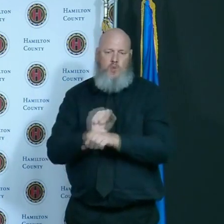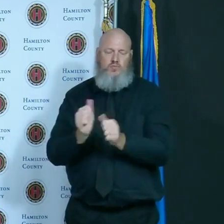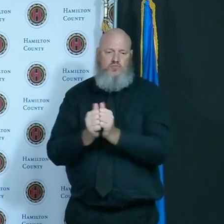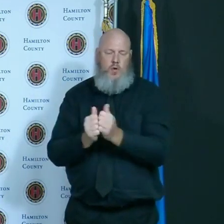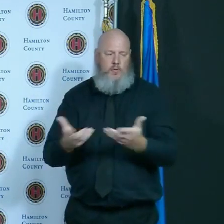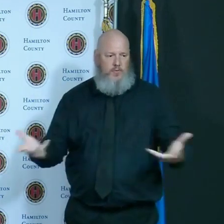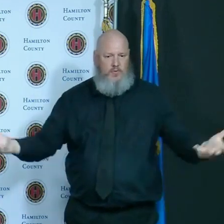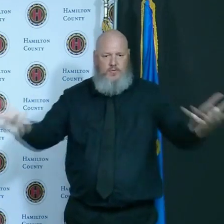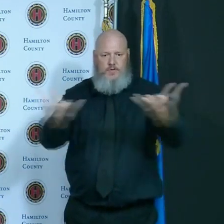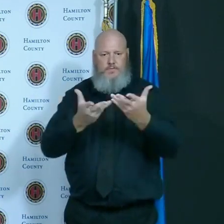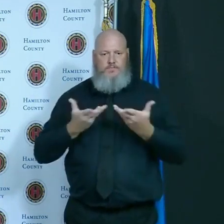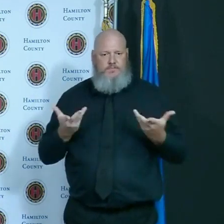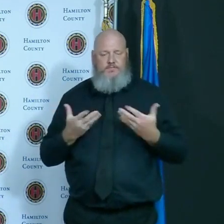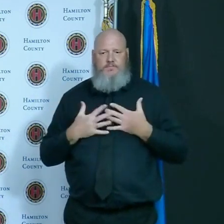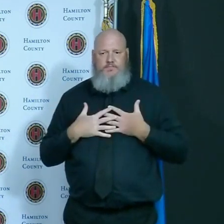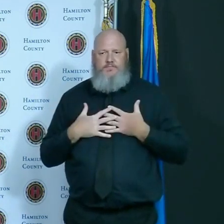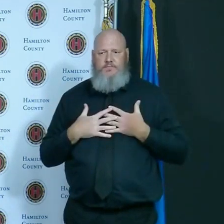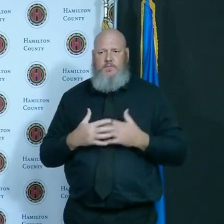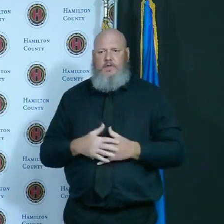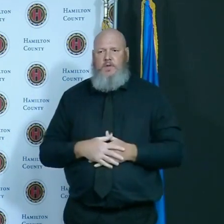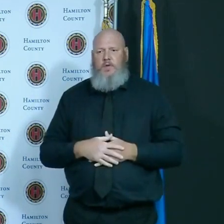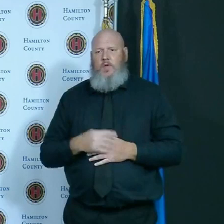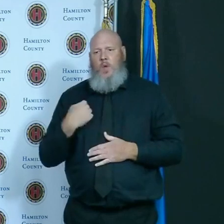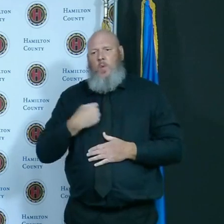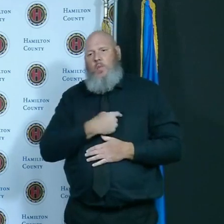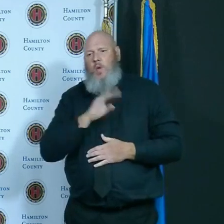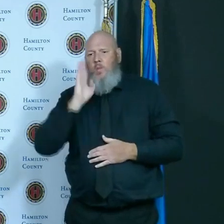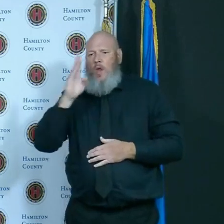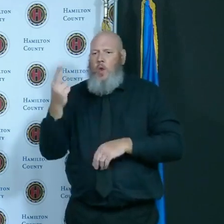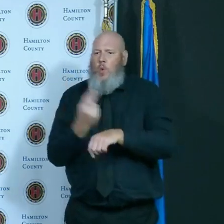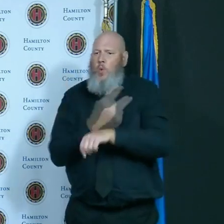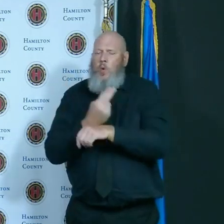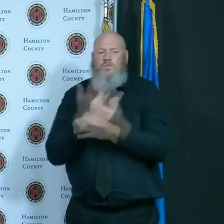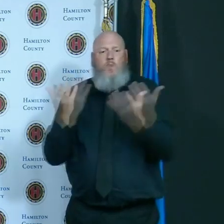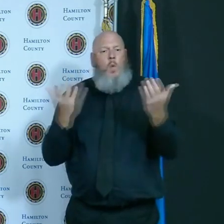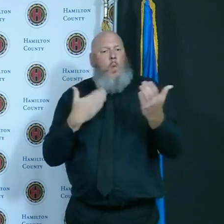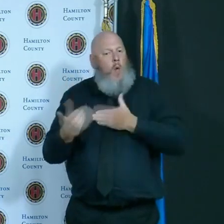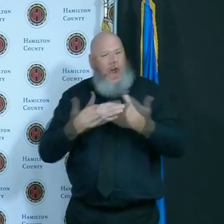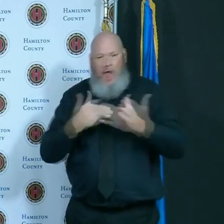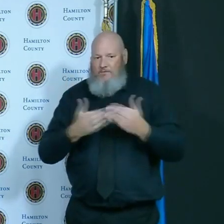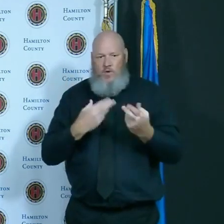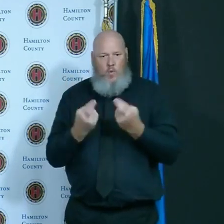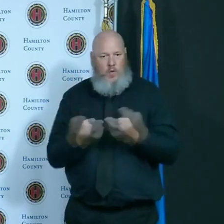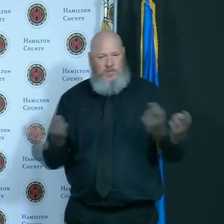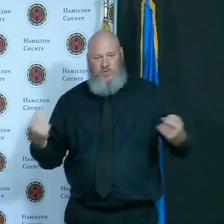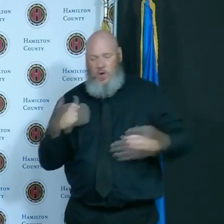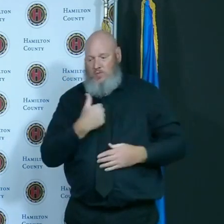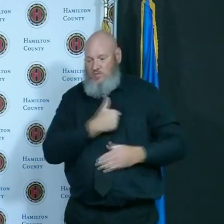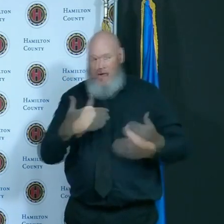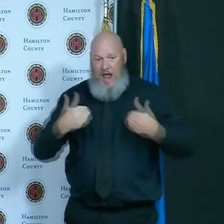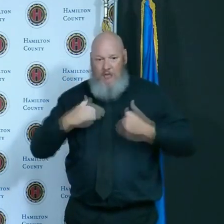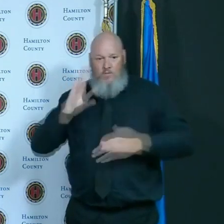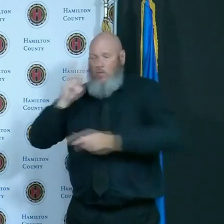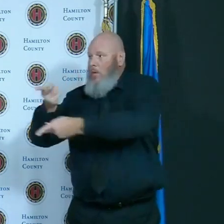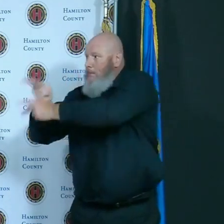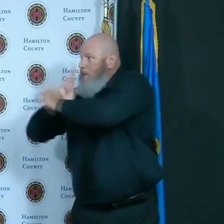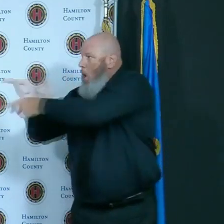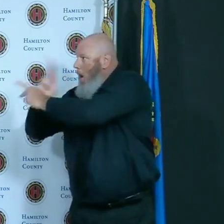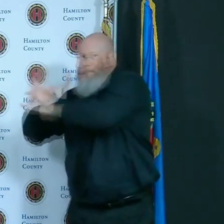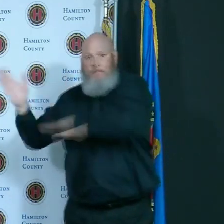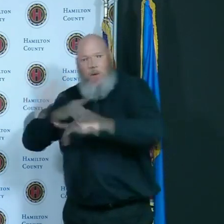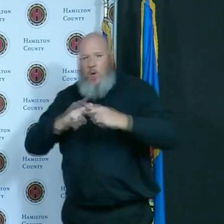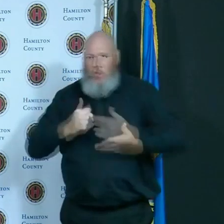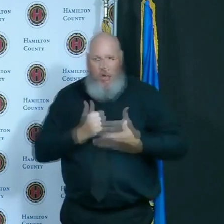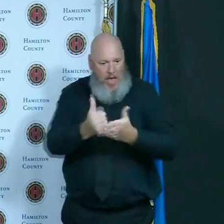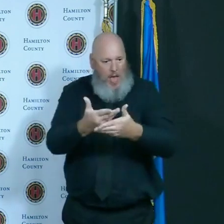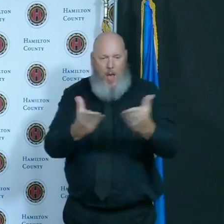we're working collectively and leveraging the resources of many other organizations, I think we're all going to have to put our heads together and figure out how do we